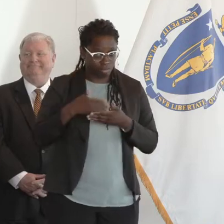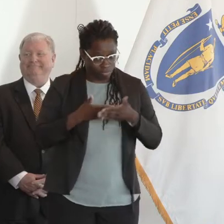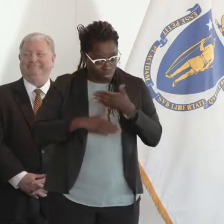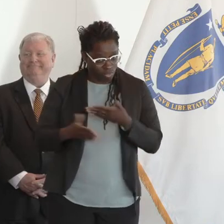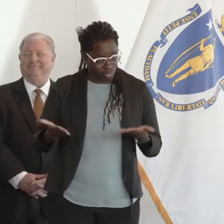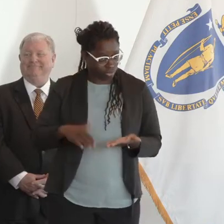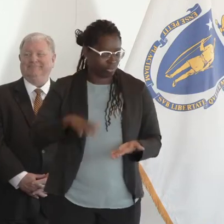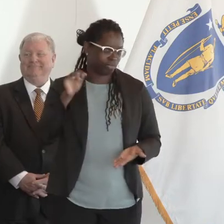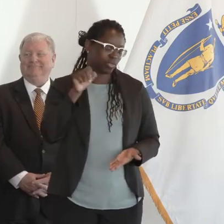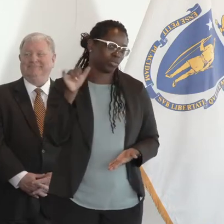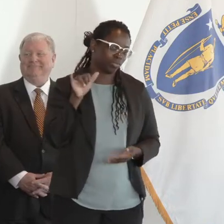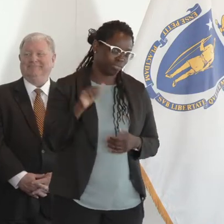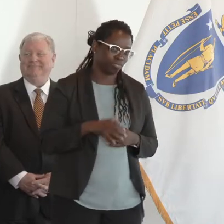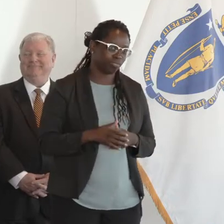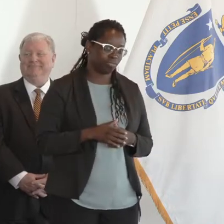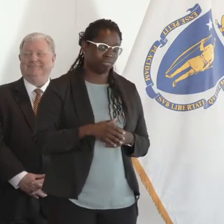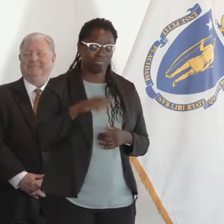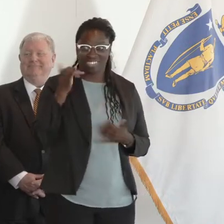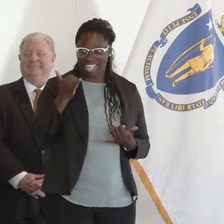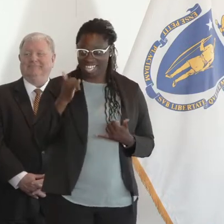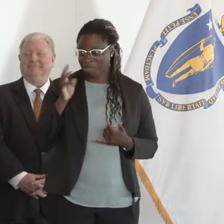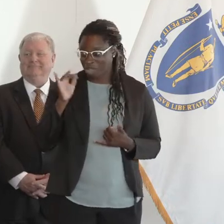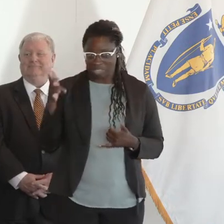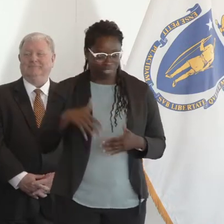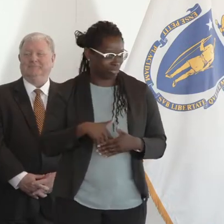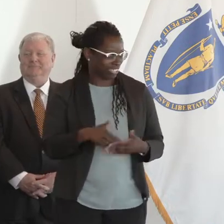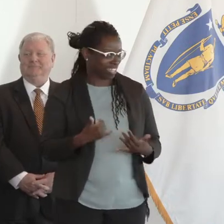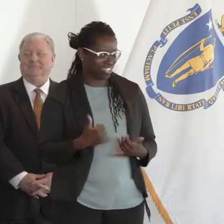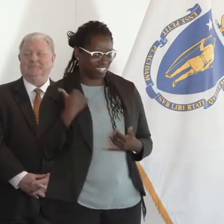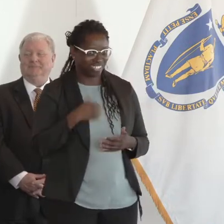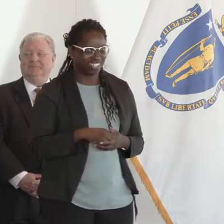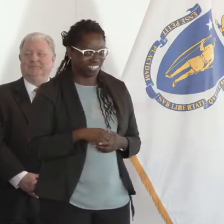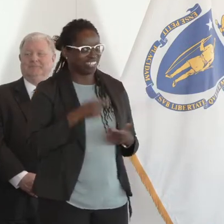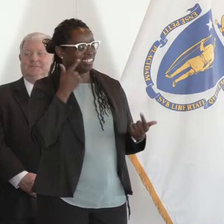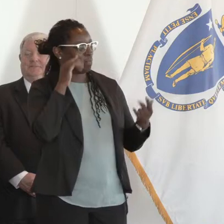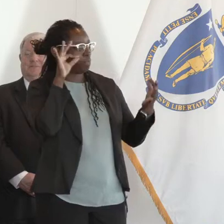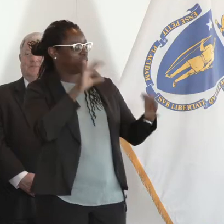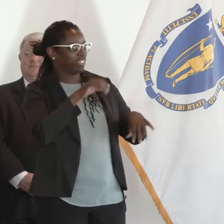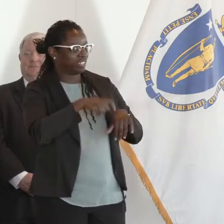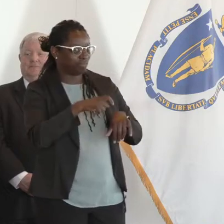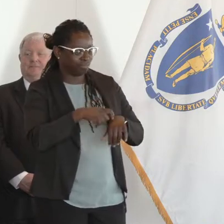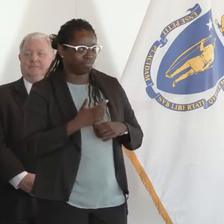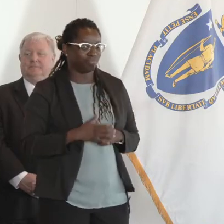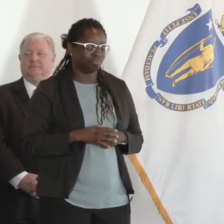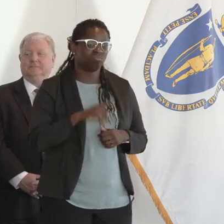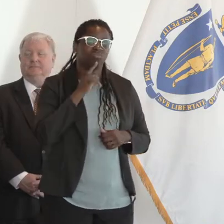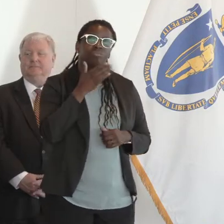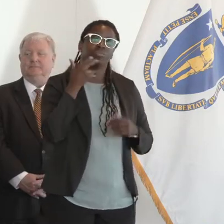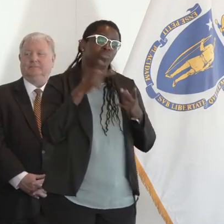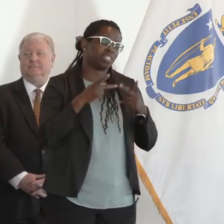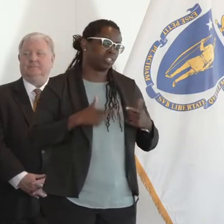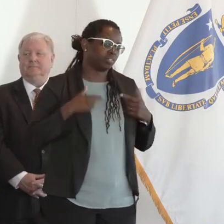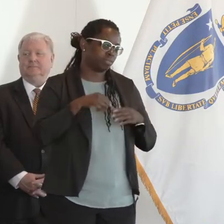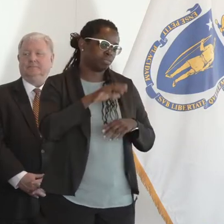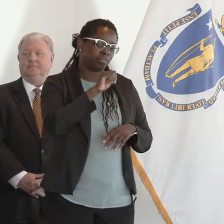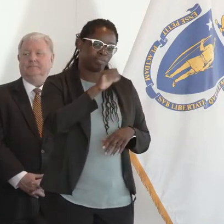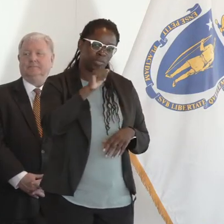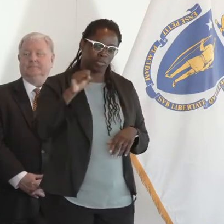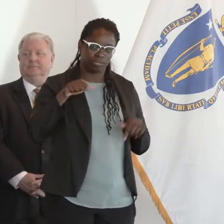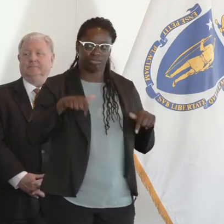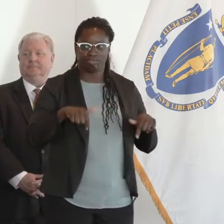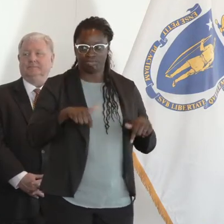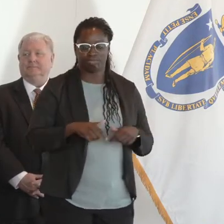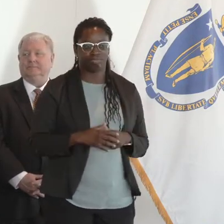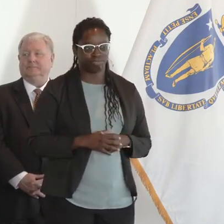and best place to live if you are a woman. So we're proud about that. I'm thrilled to join